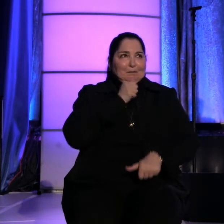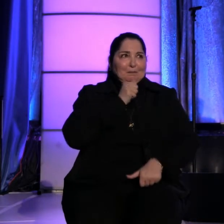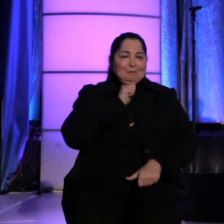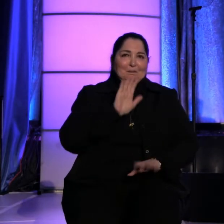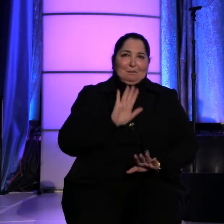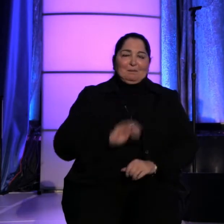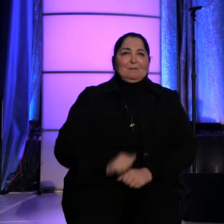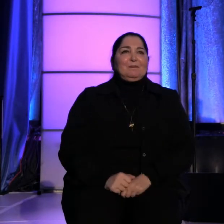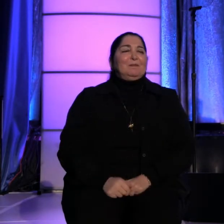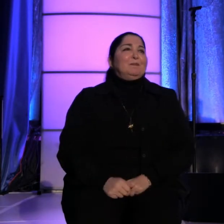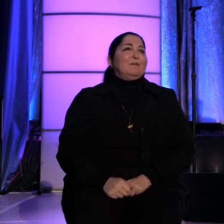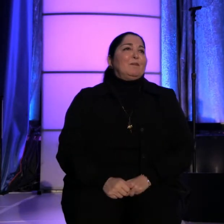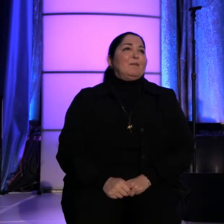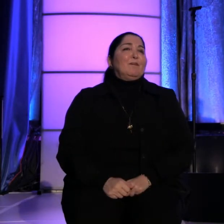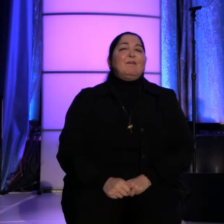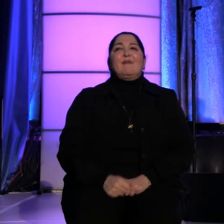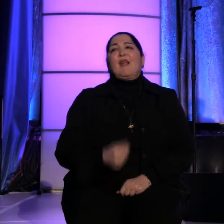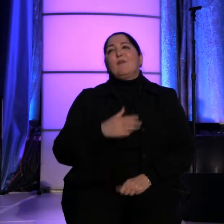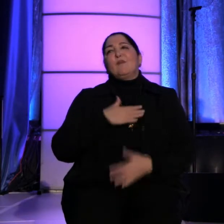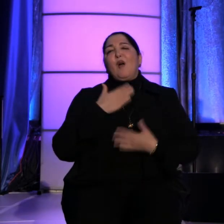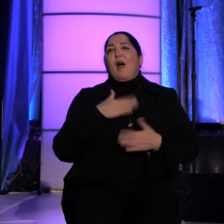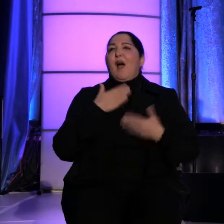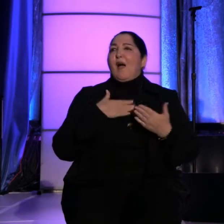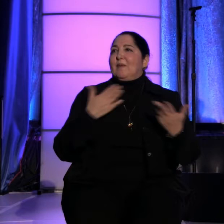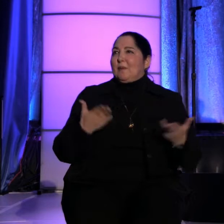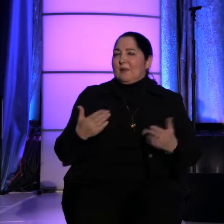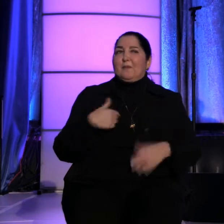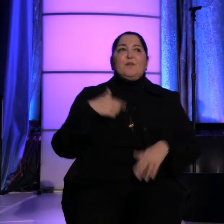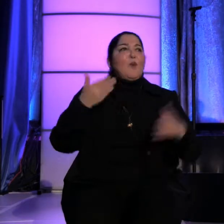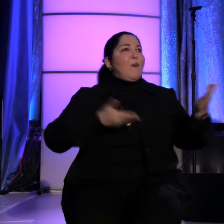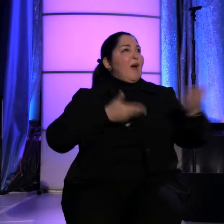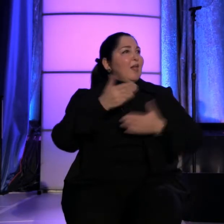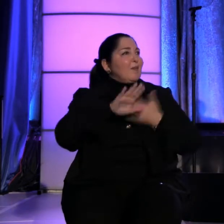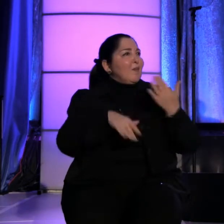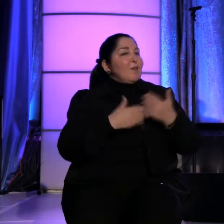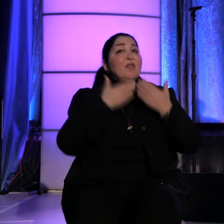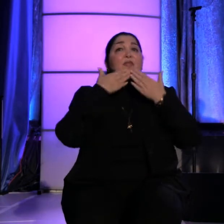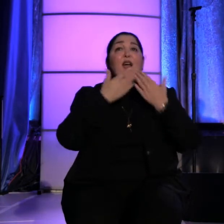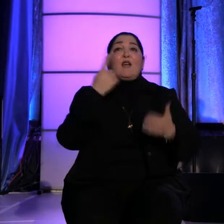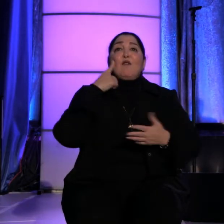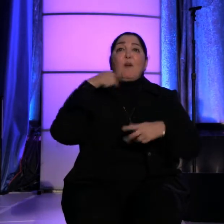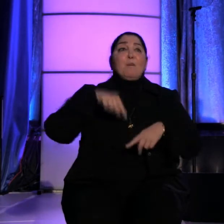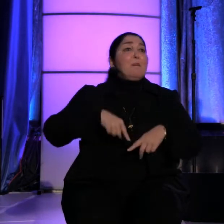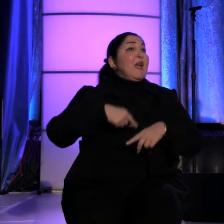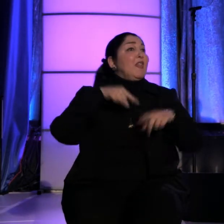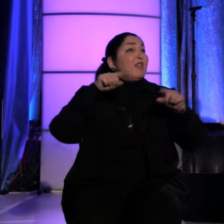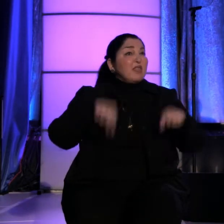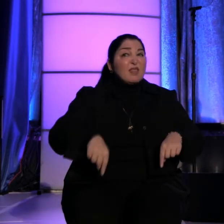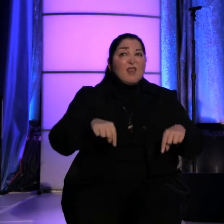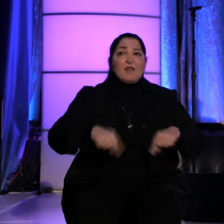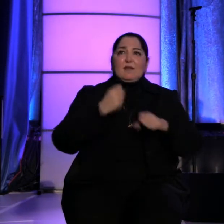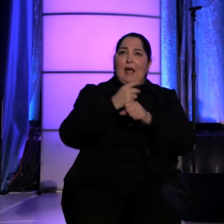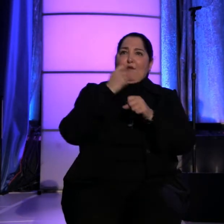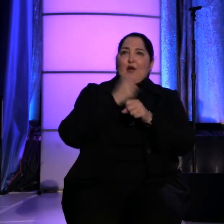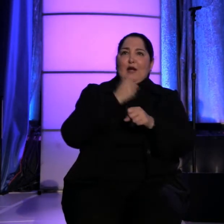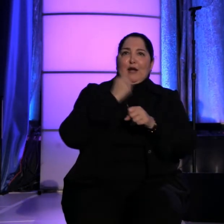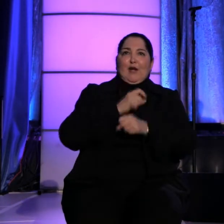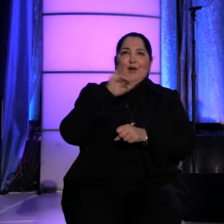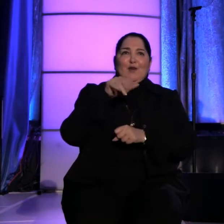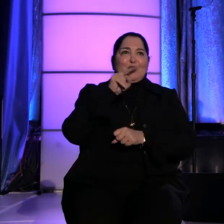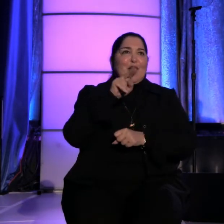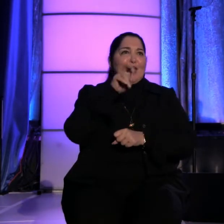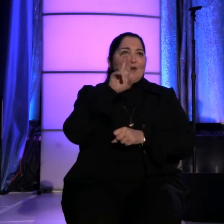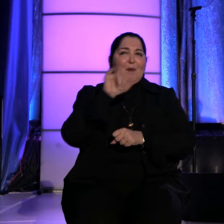to be here and welcome you all, and thank you for making this annual pilgrimage to APAP each